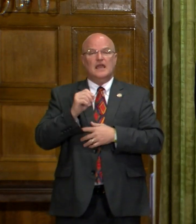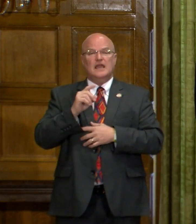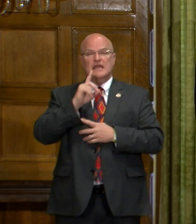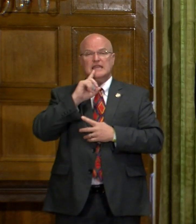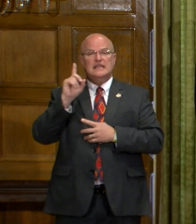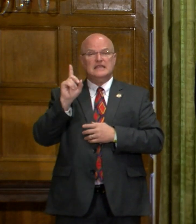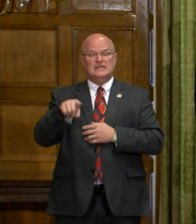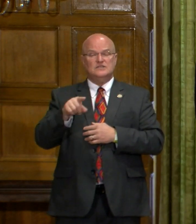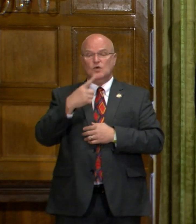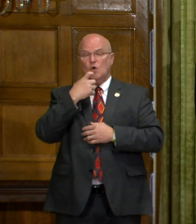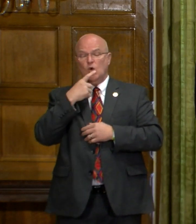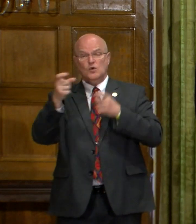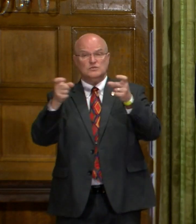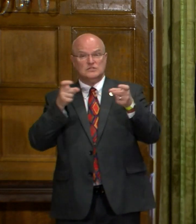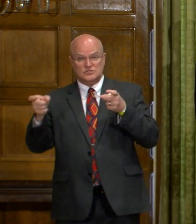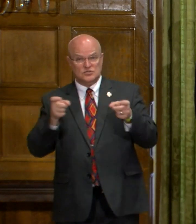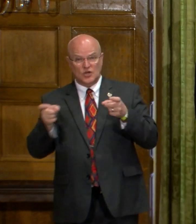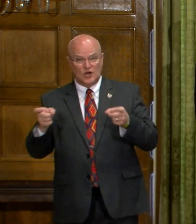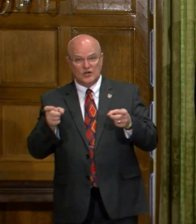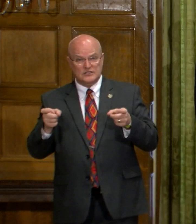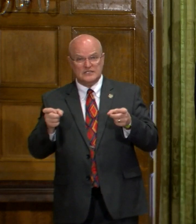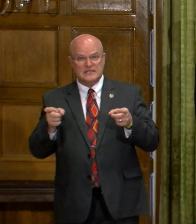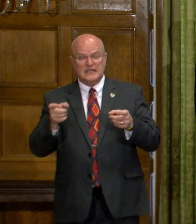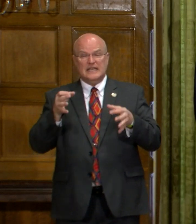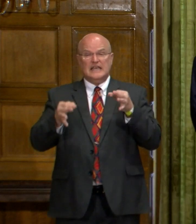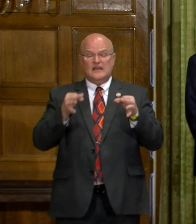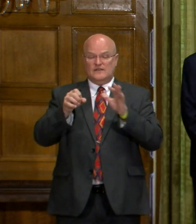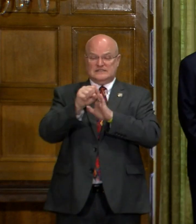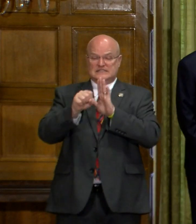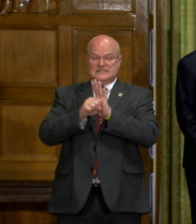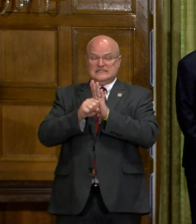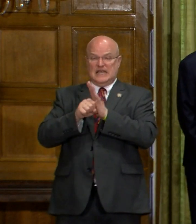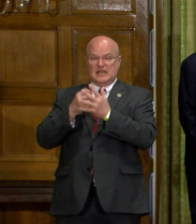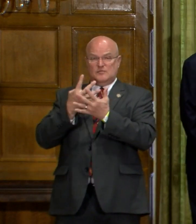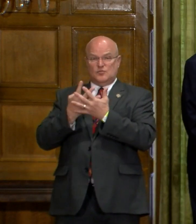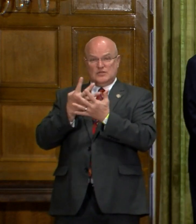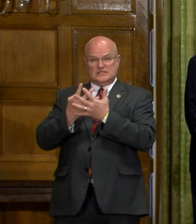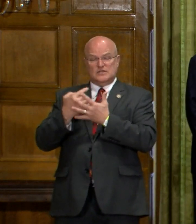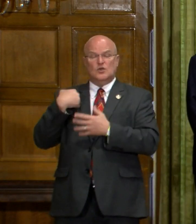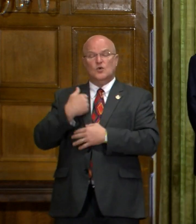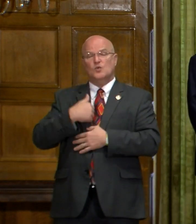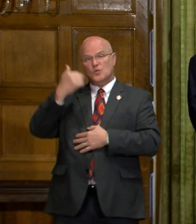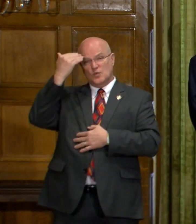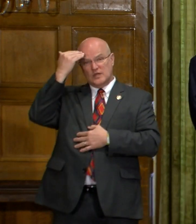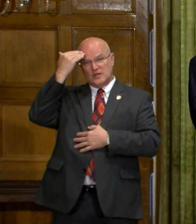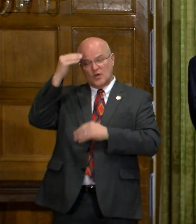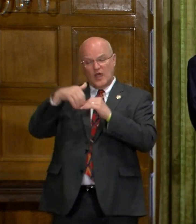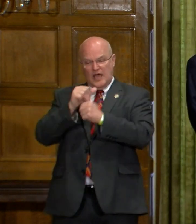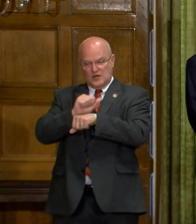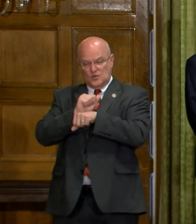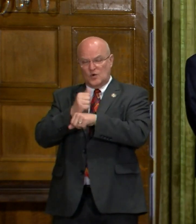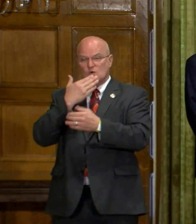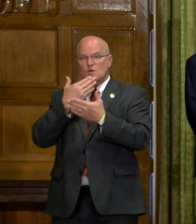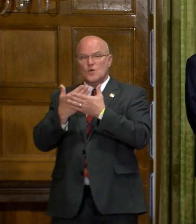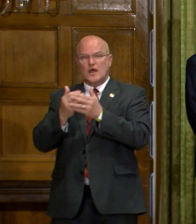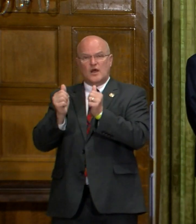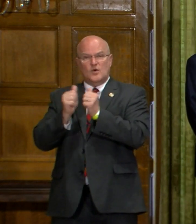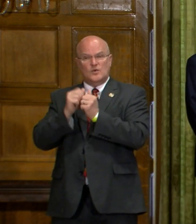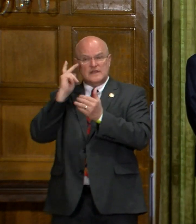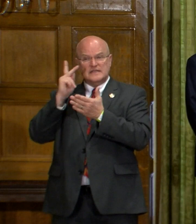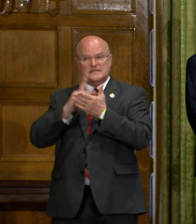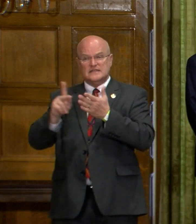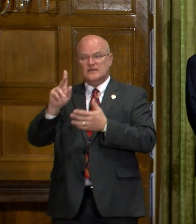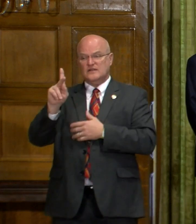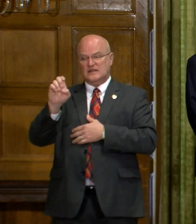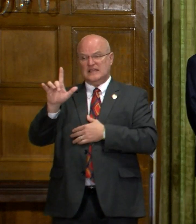issues of who's in charge here. If it's a state prison, we know how to work well with